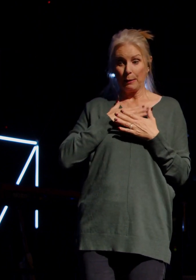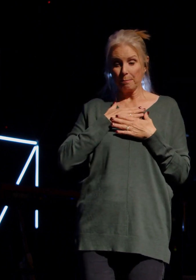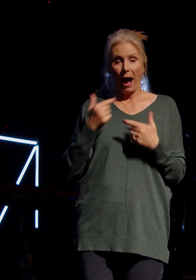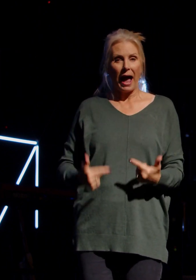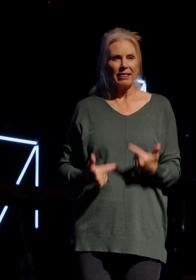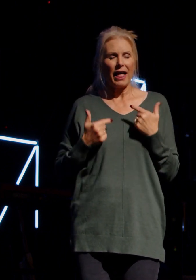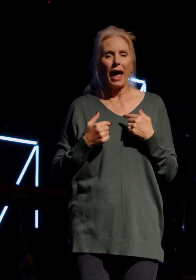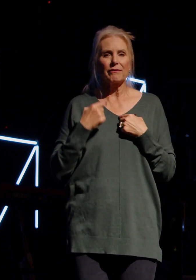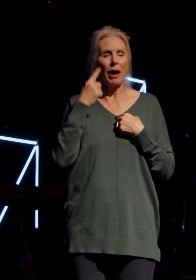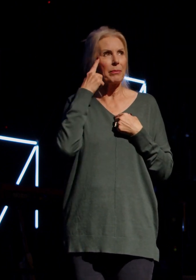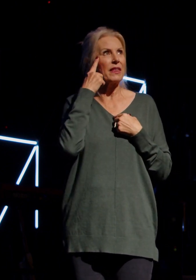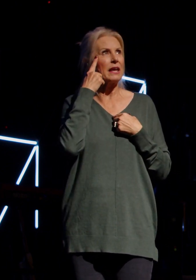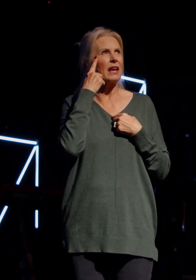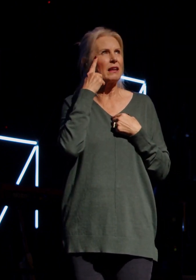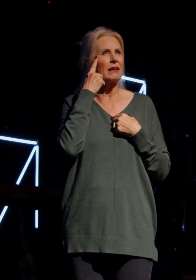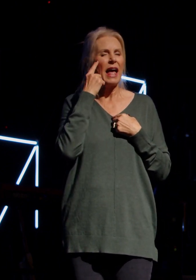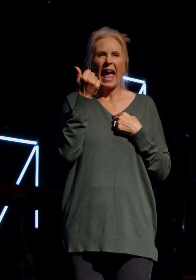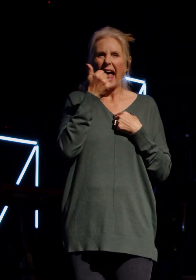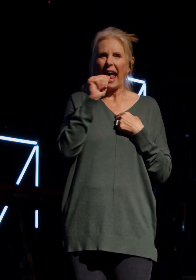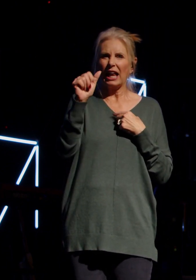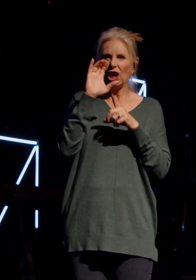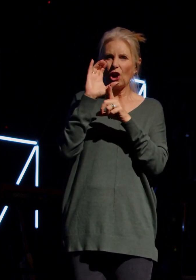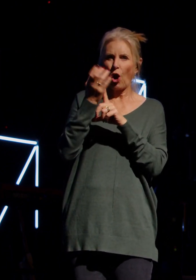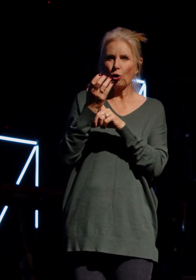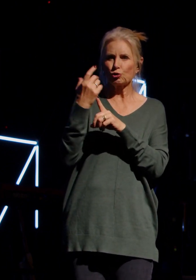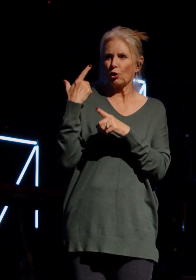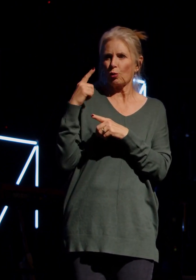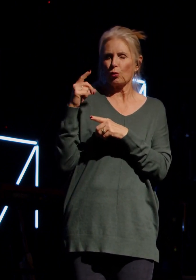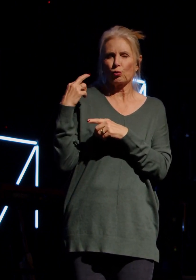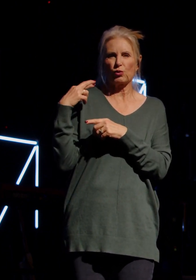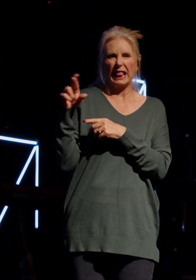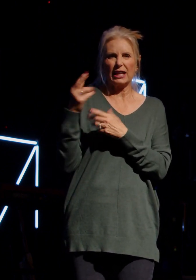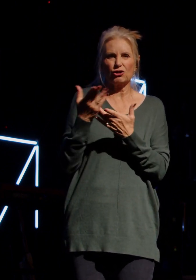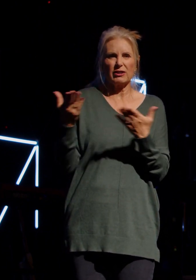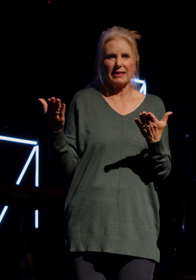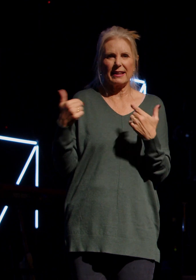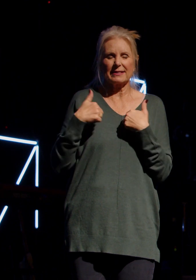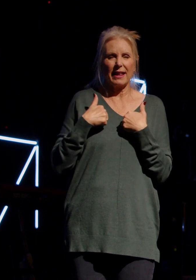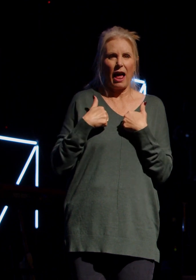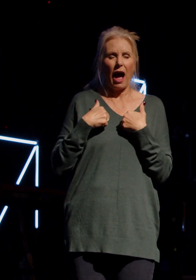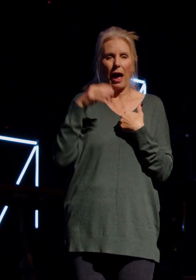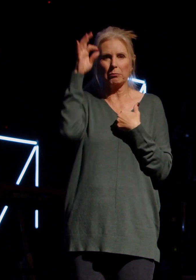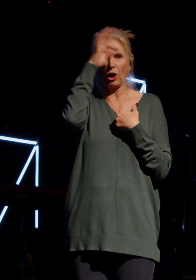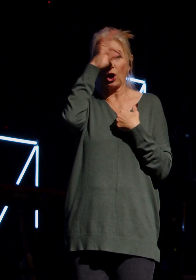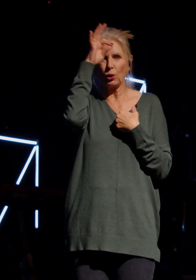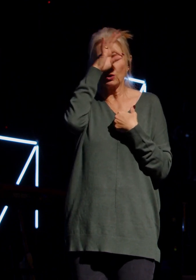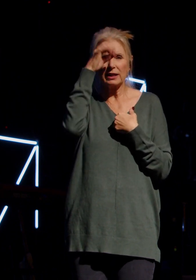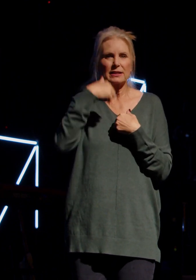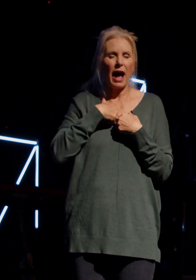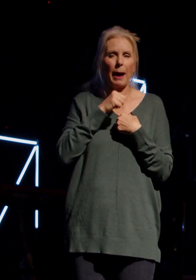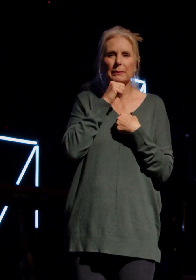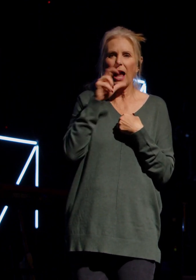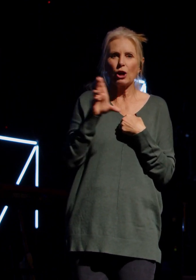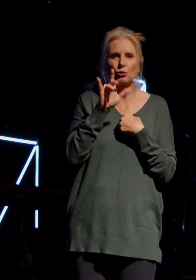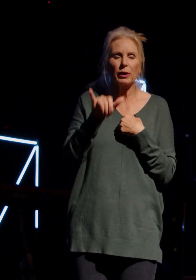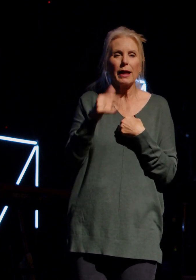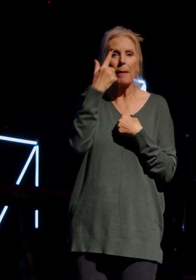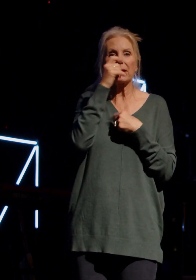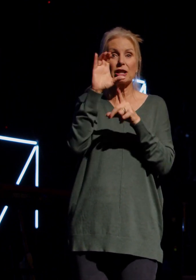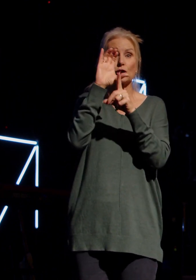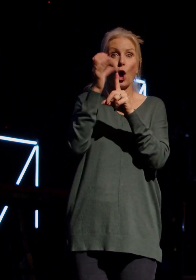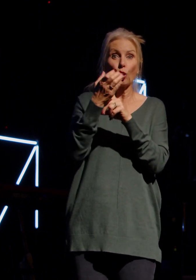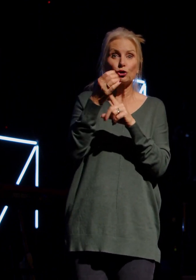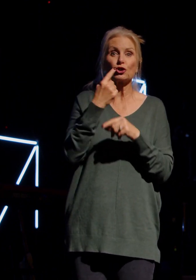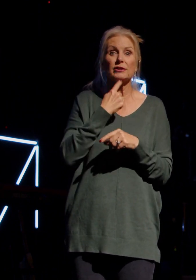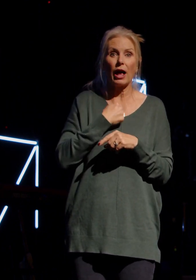wondering, God, is there any cultural religious stuff that's going on in this day and age? Maybe I'm not even aware of it. I'm not even doing it because culture just says this is how I'm supposed